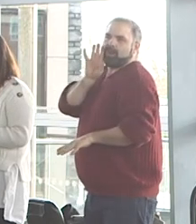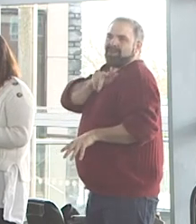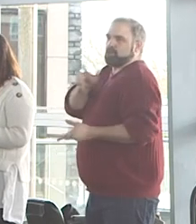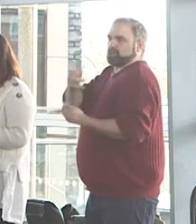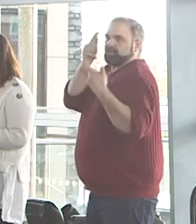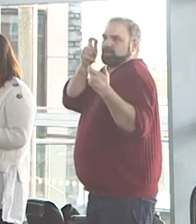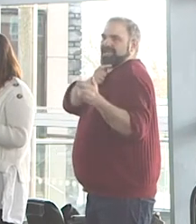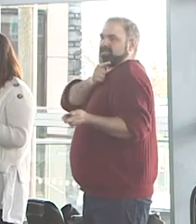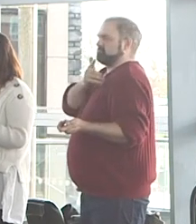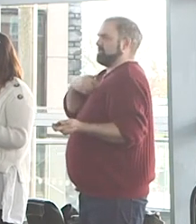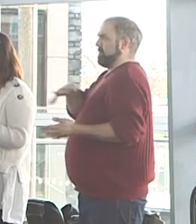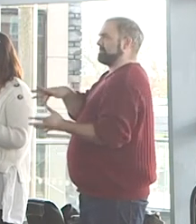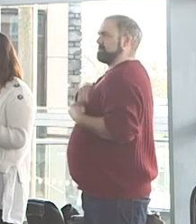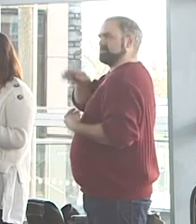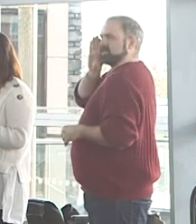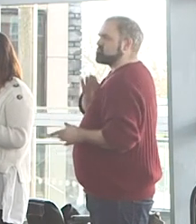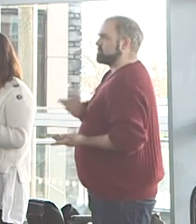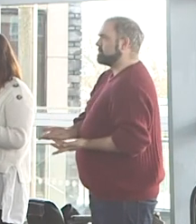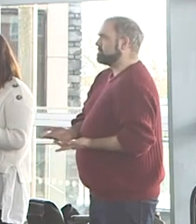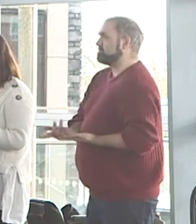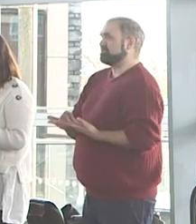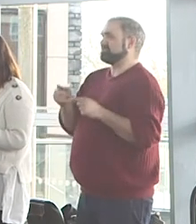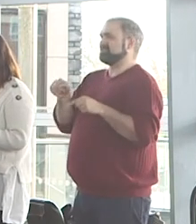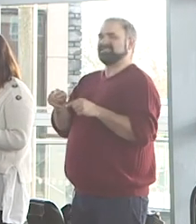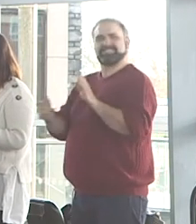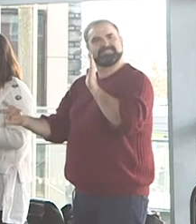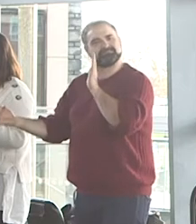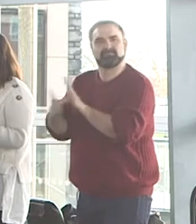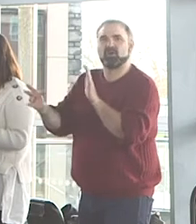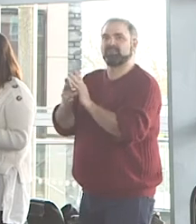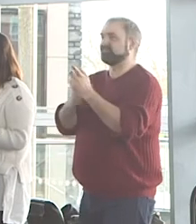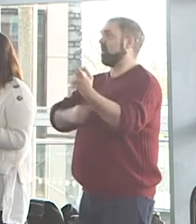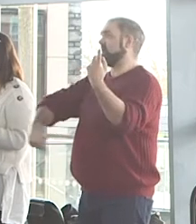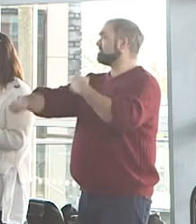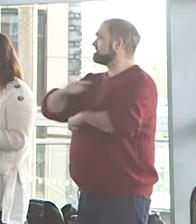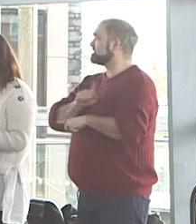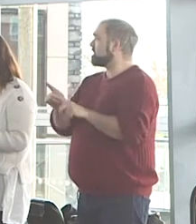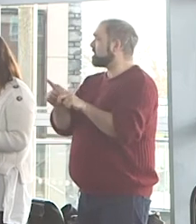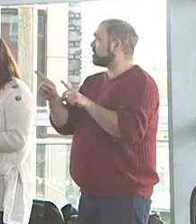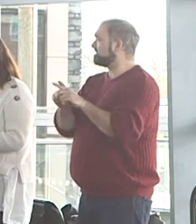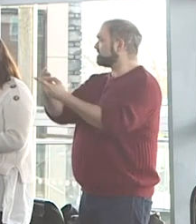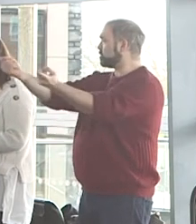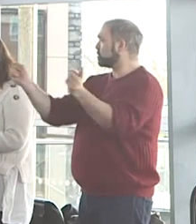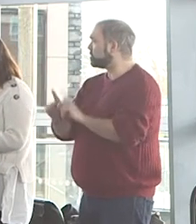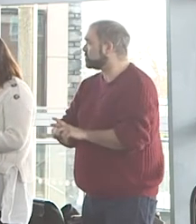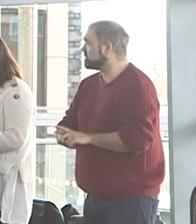seriously. So this research is so important for us as well as it is for